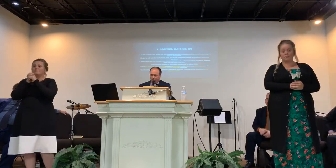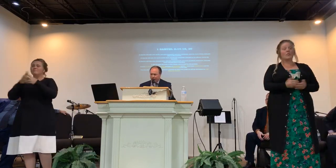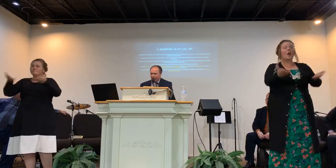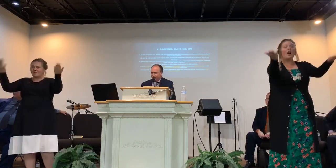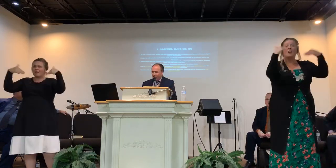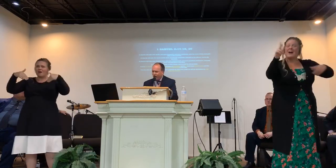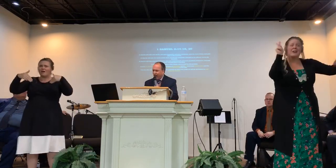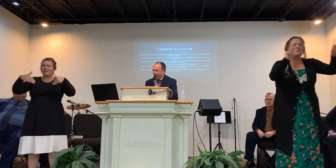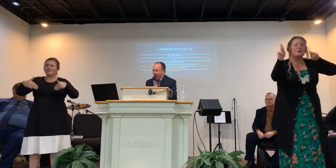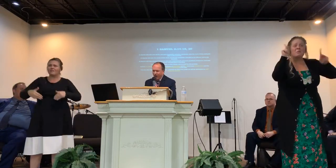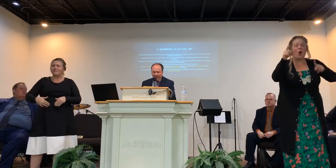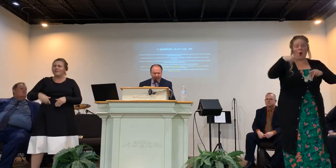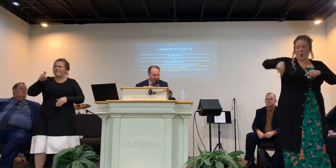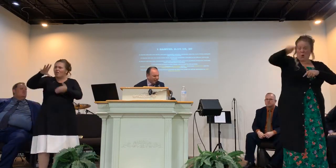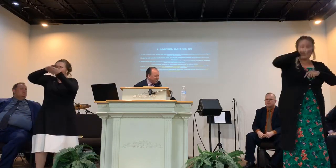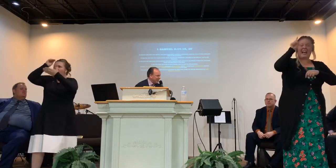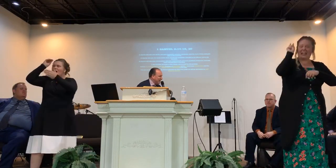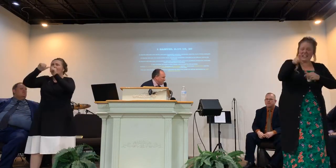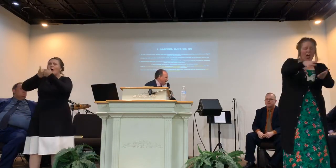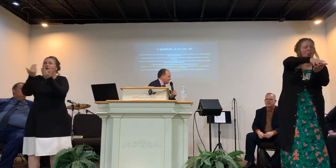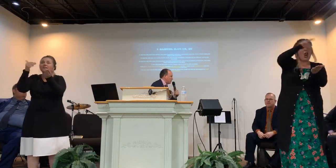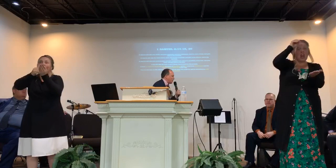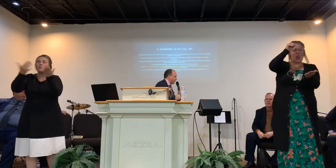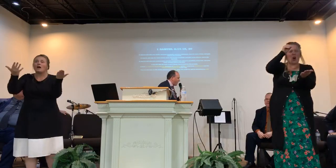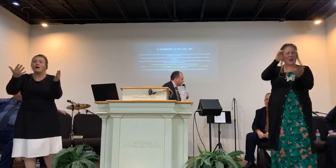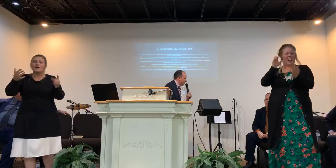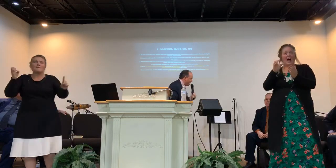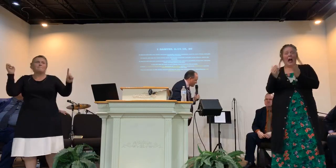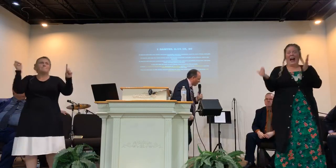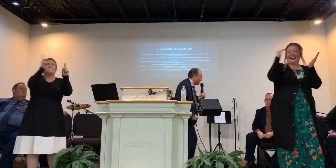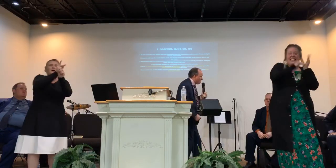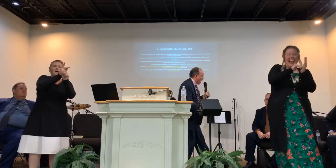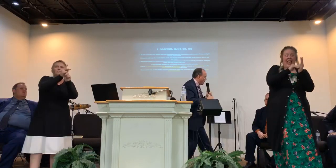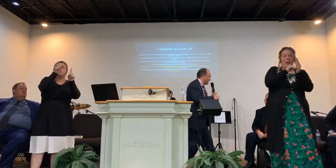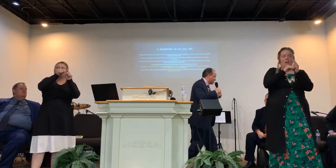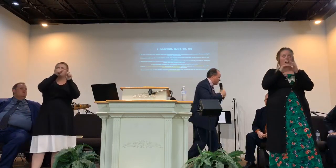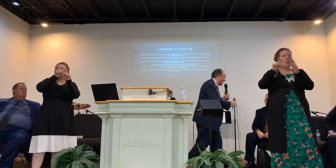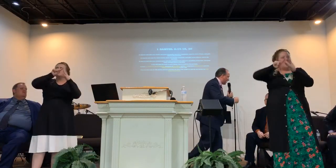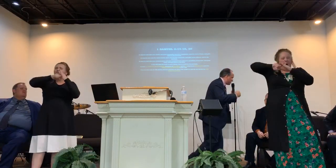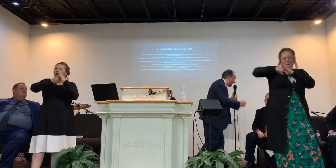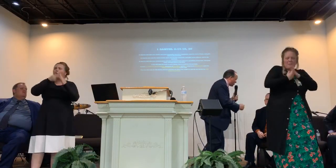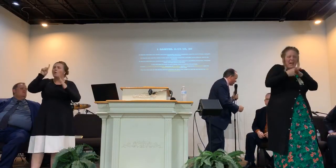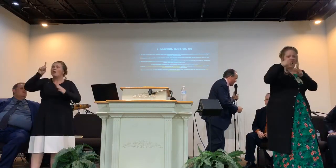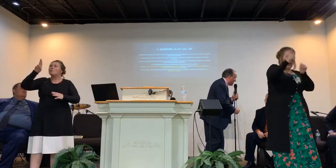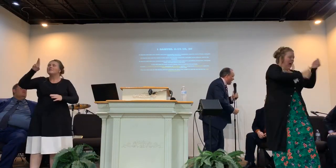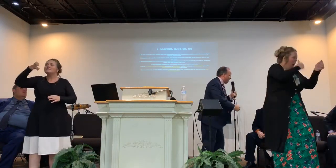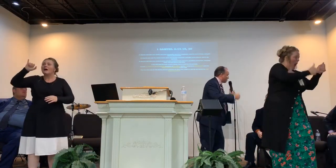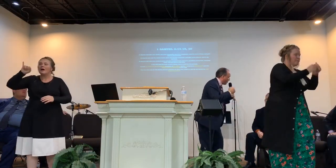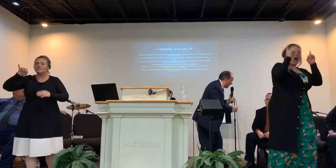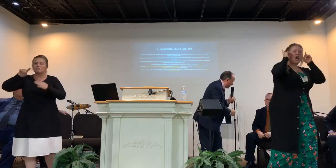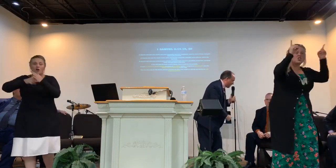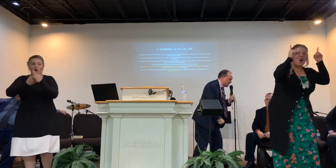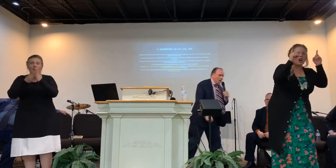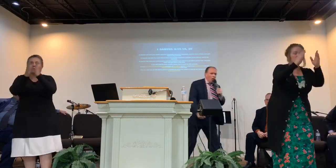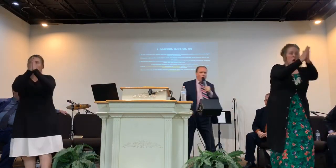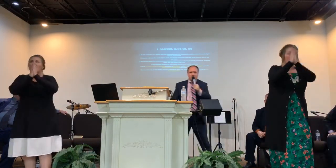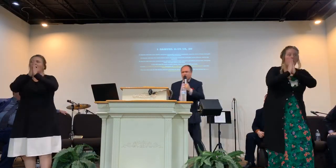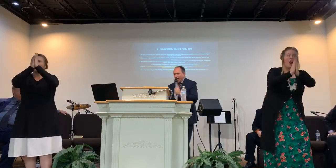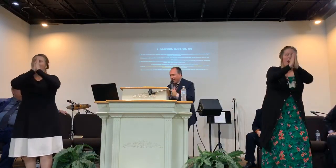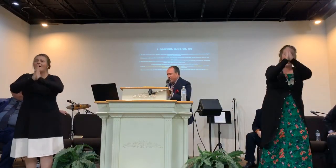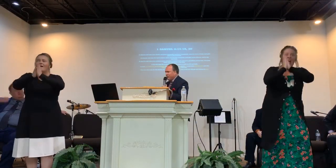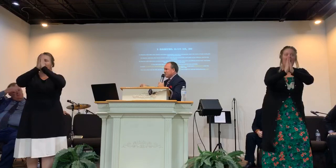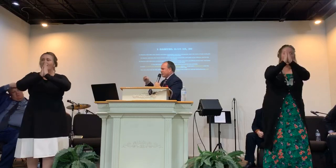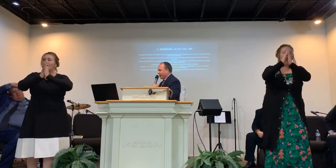Come on, we've got to learn how again to get back to the fundamental apostolic doctrine of prayer.